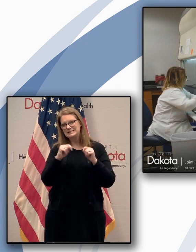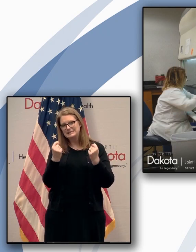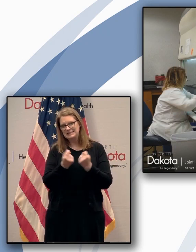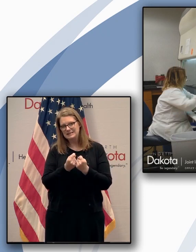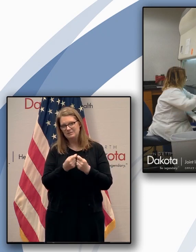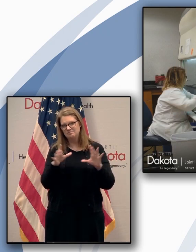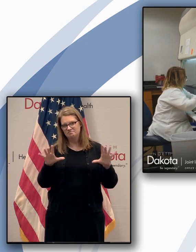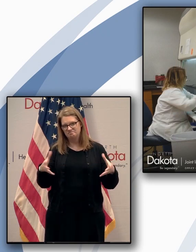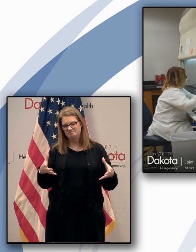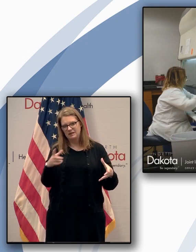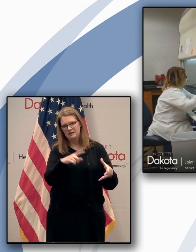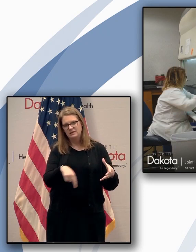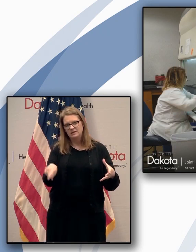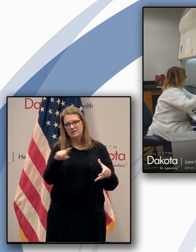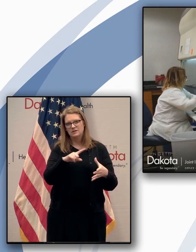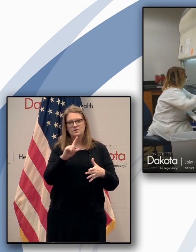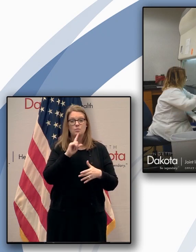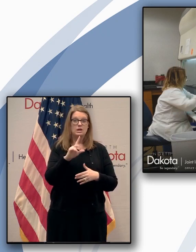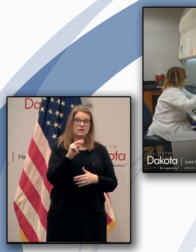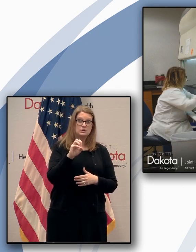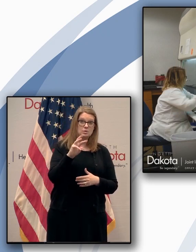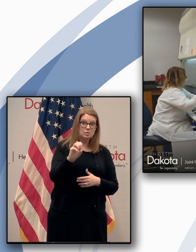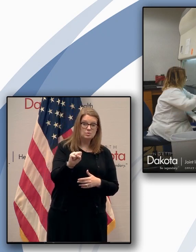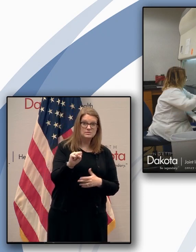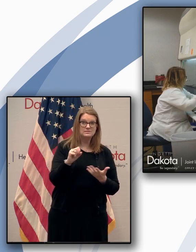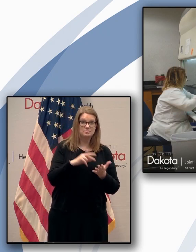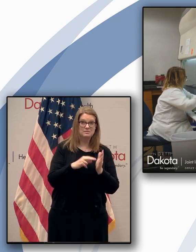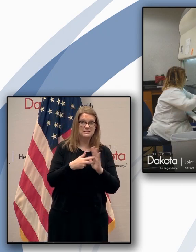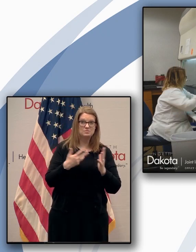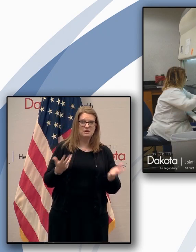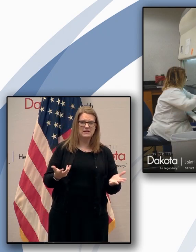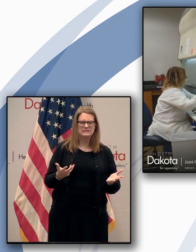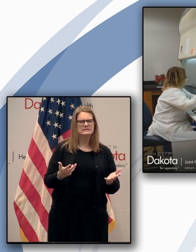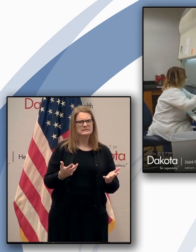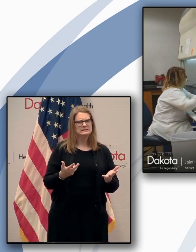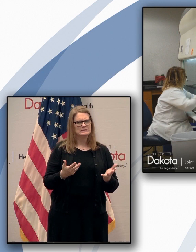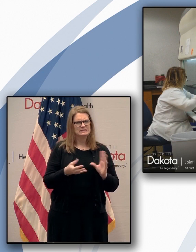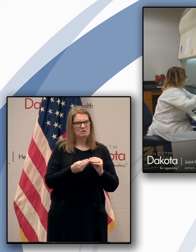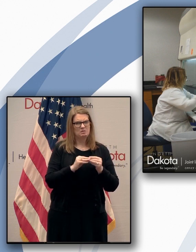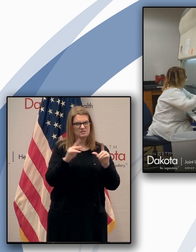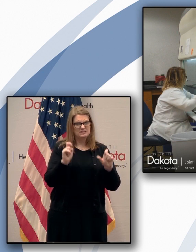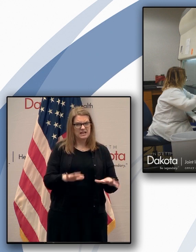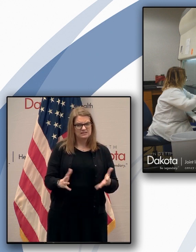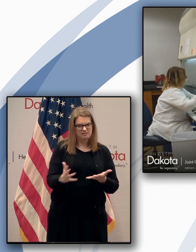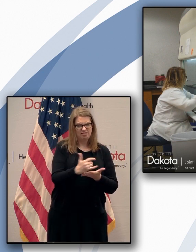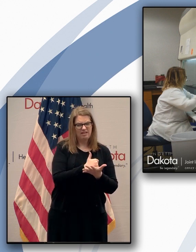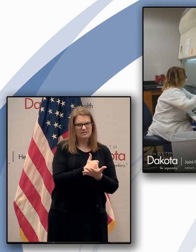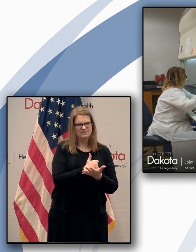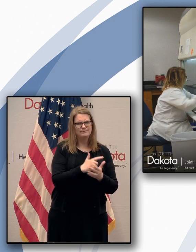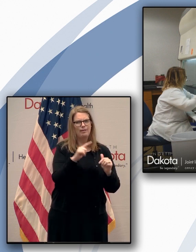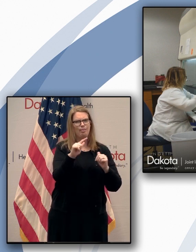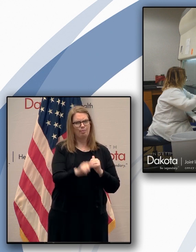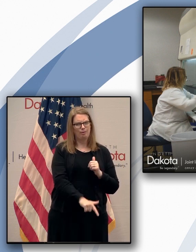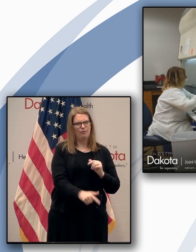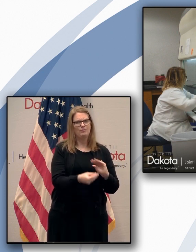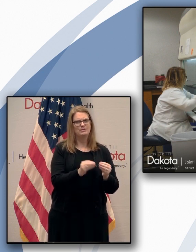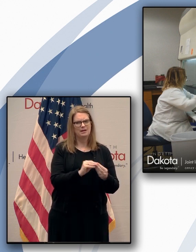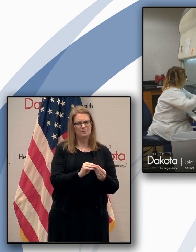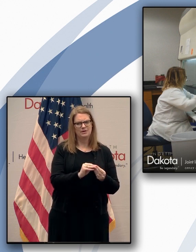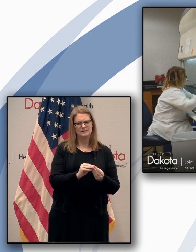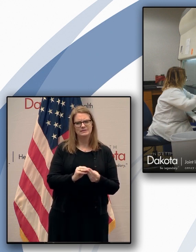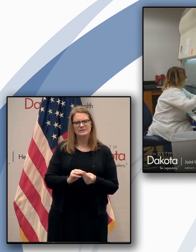news here today is that we had a disappointing low number of tests taken. And so this is a testing team effort is